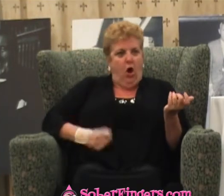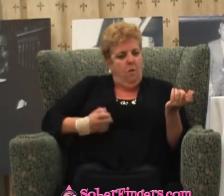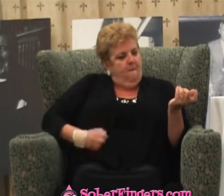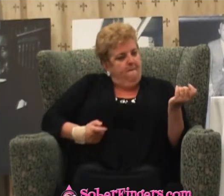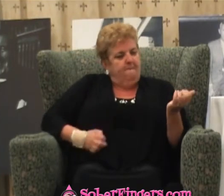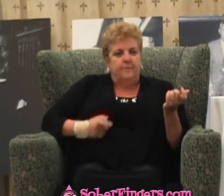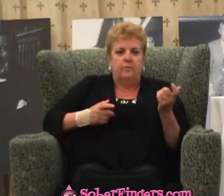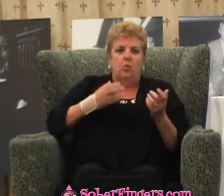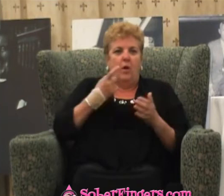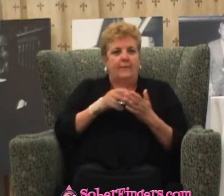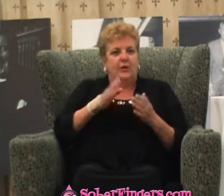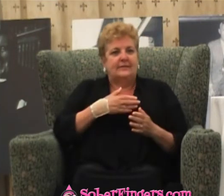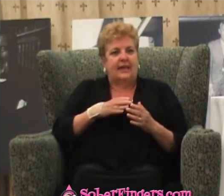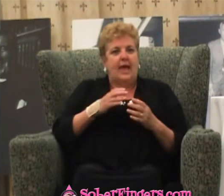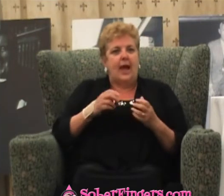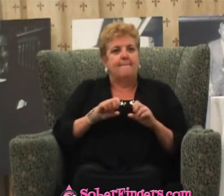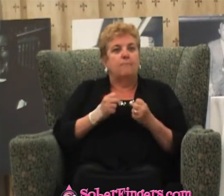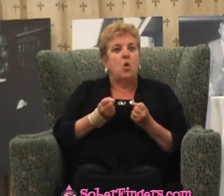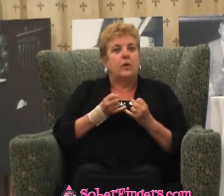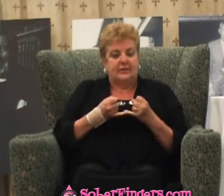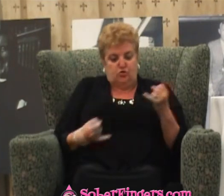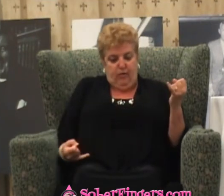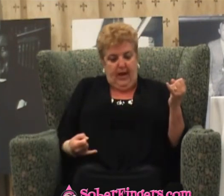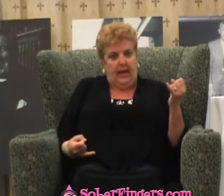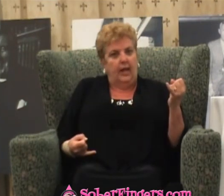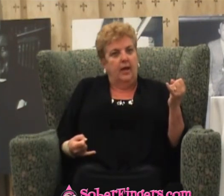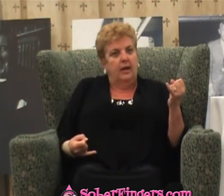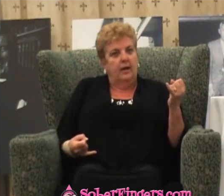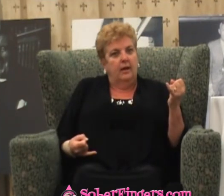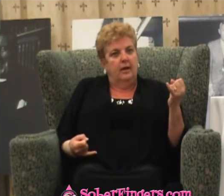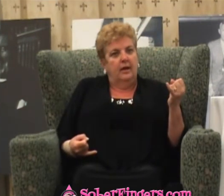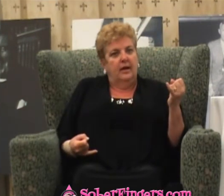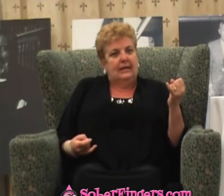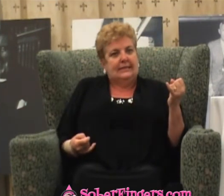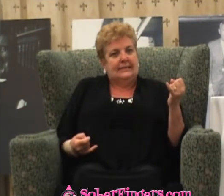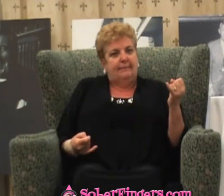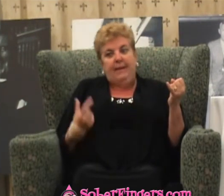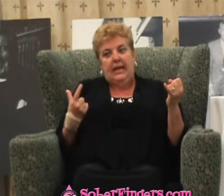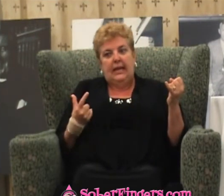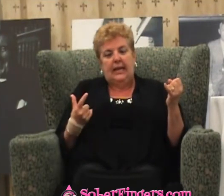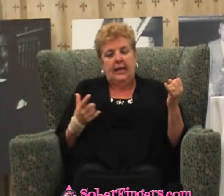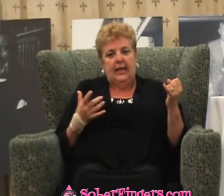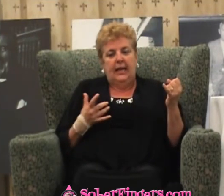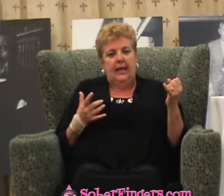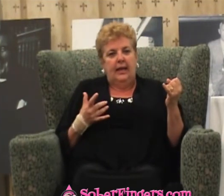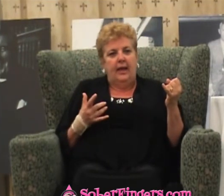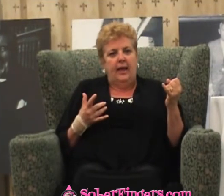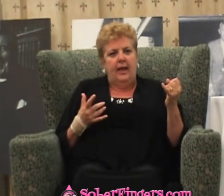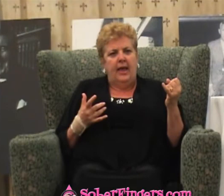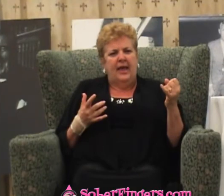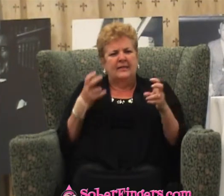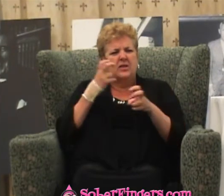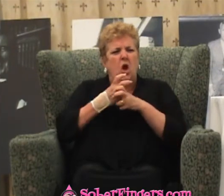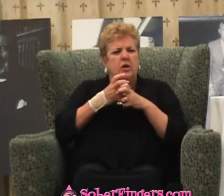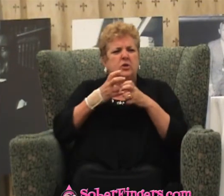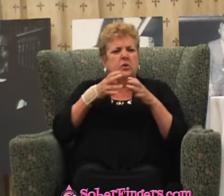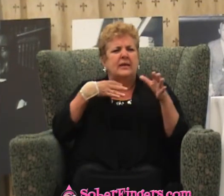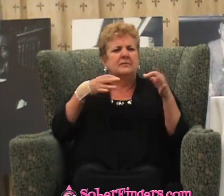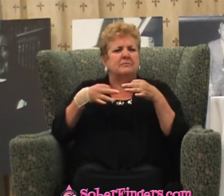sing, and I broke a string. And it's hard to explain now, but hippies were like, oh, bad